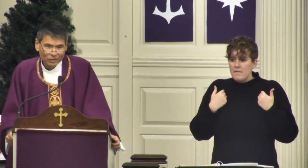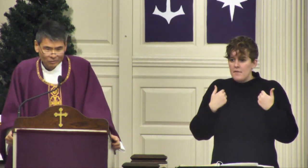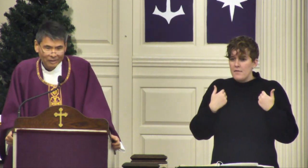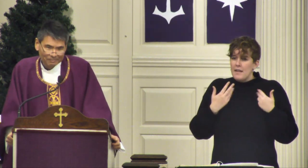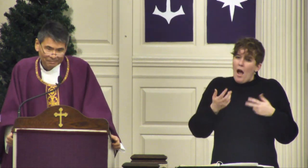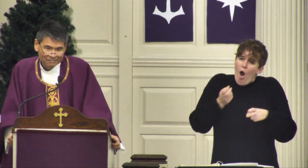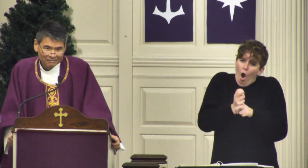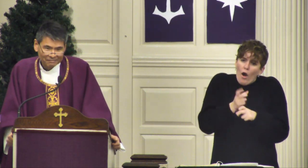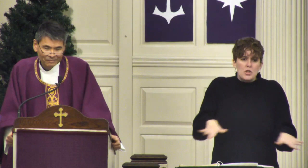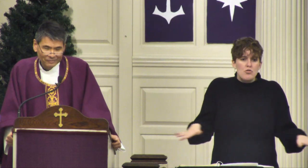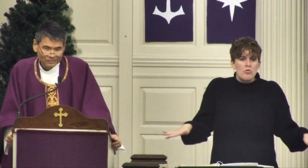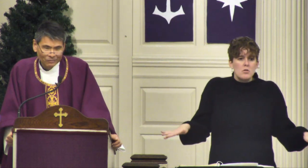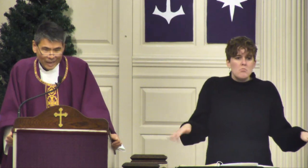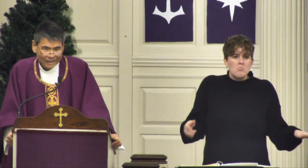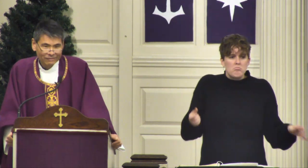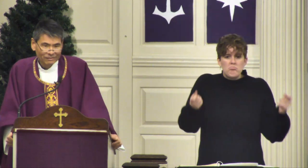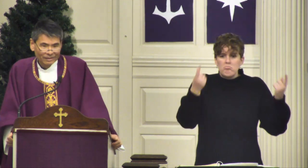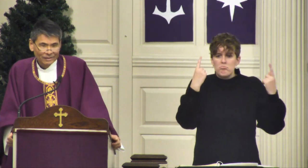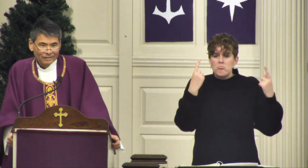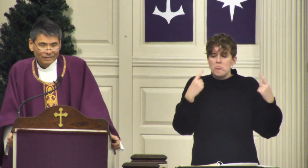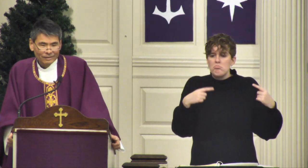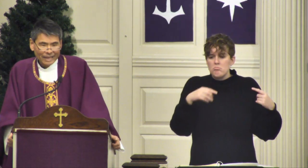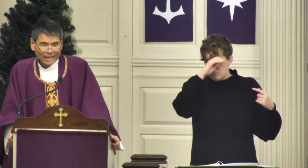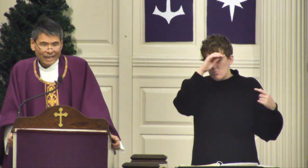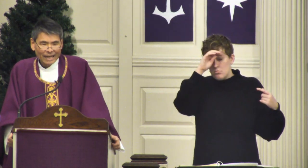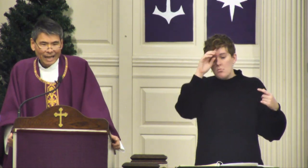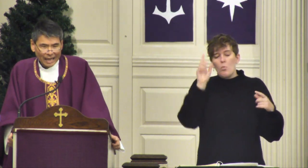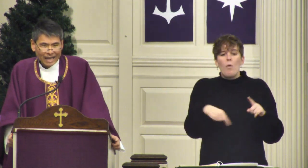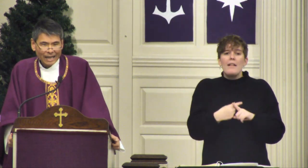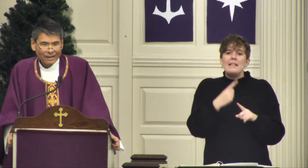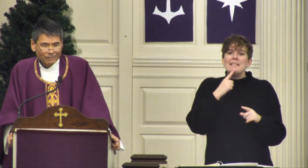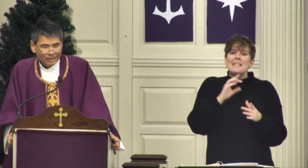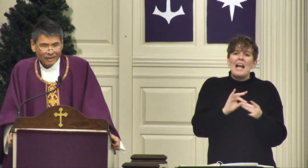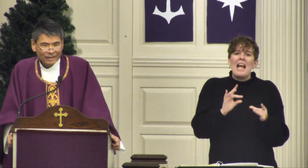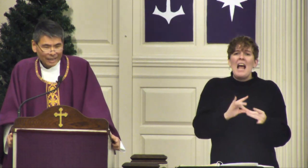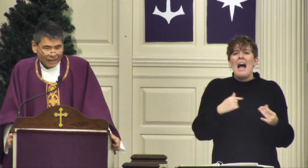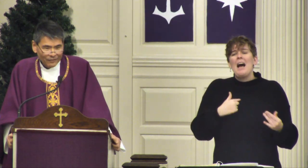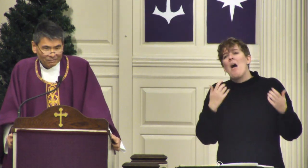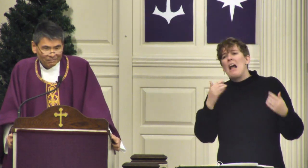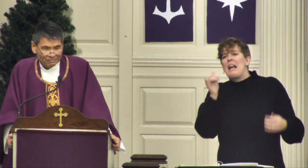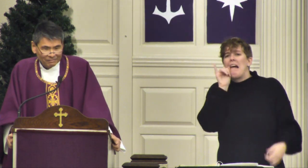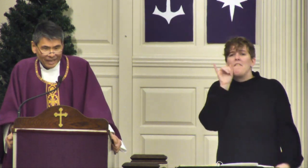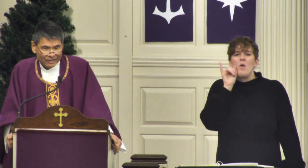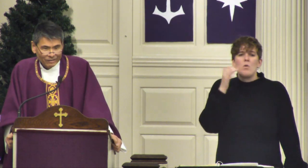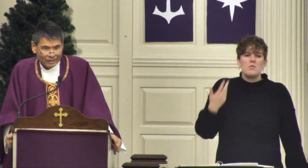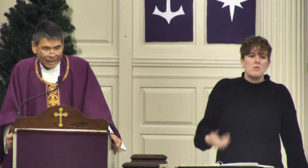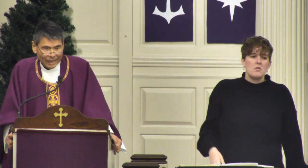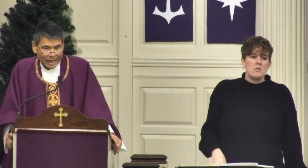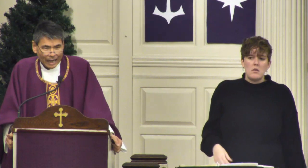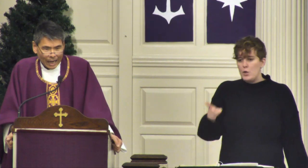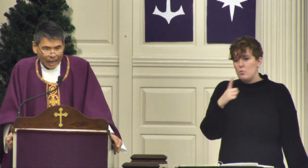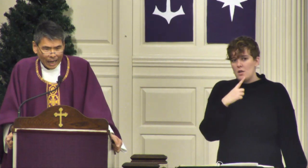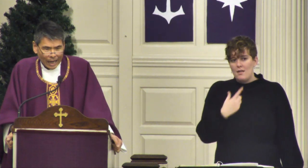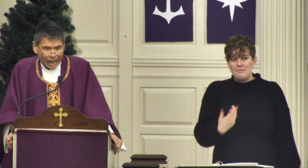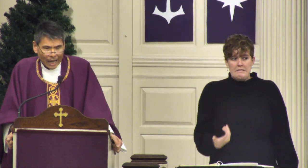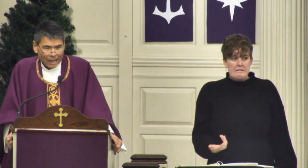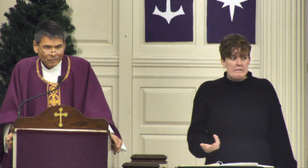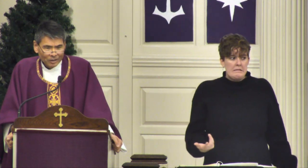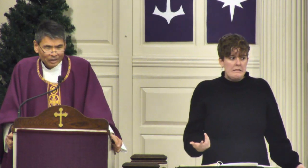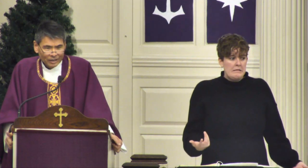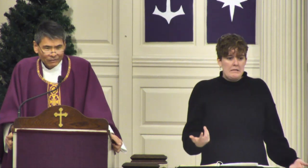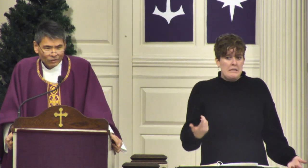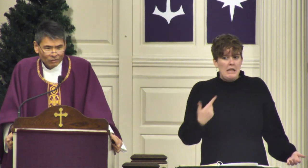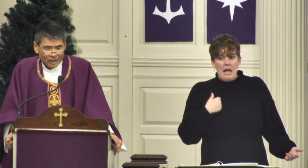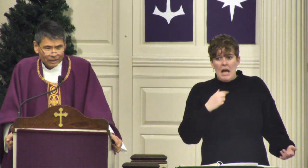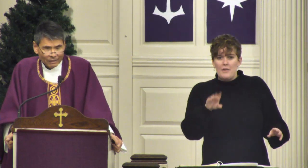children when they say, I want an iPhone. And you say, I'm going to give you